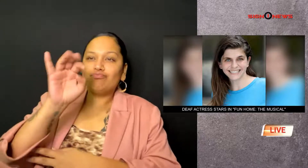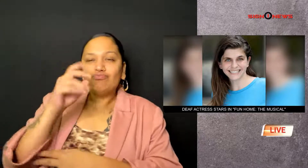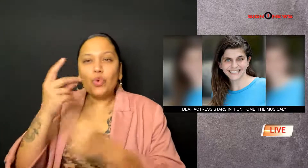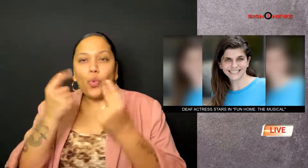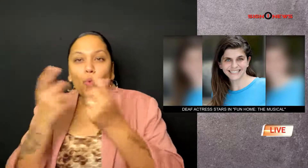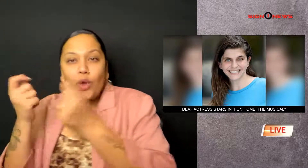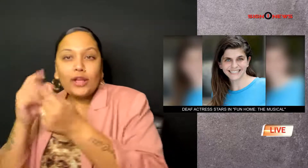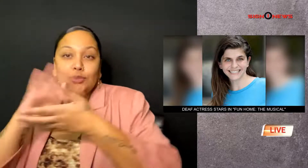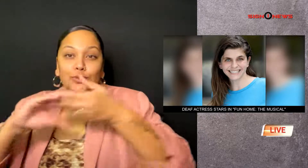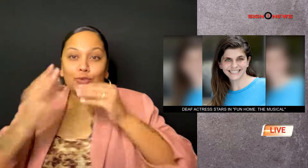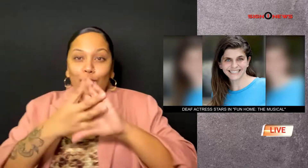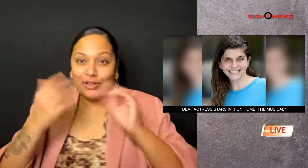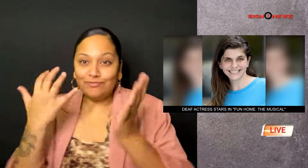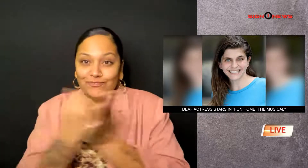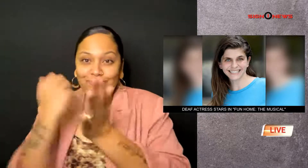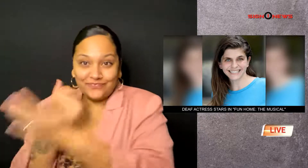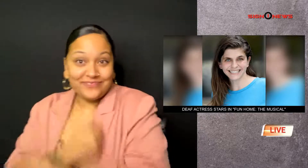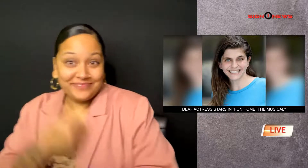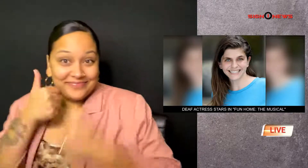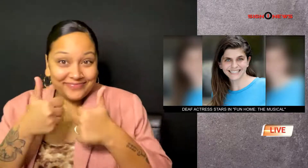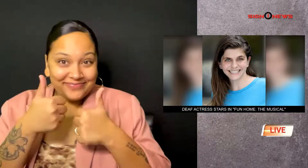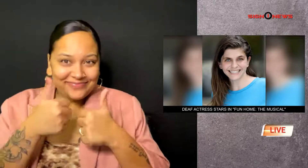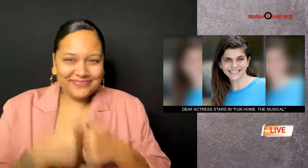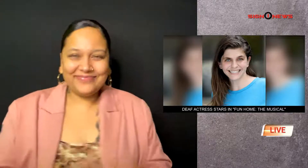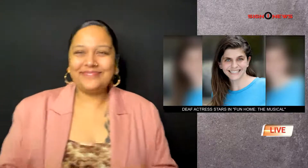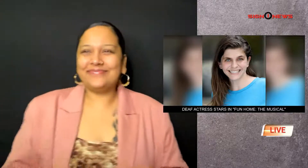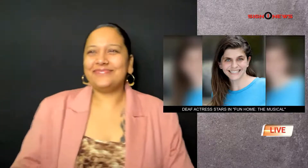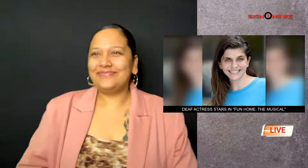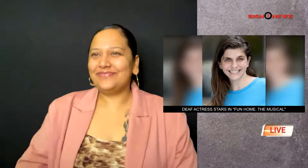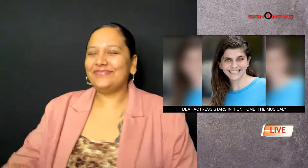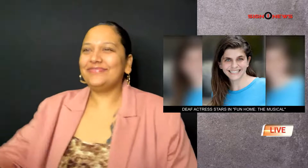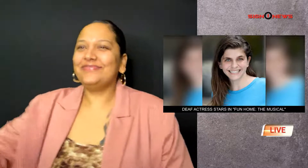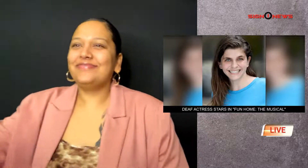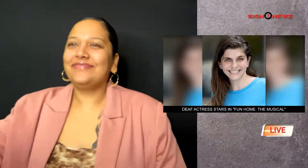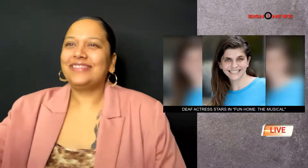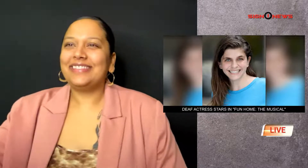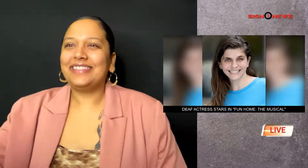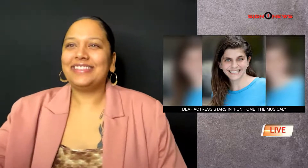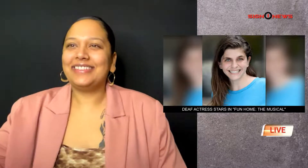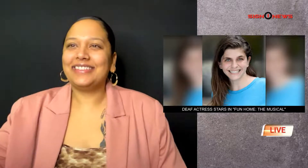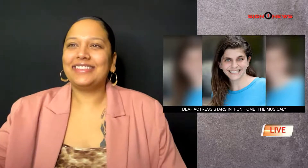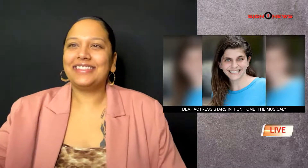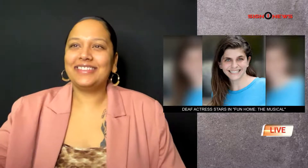typing now while we get a quick look at a couple of stories trending in the news today.